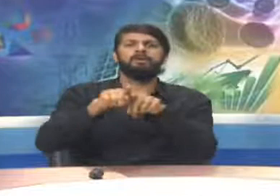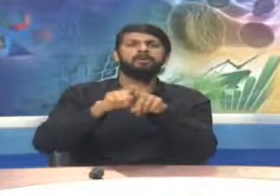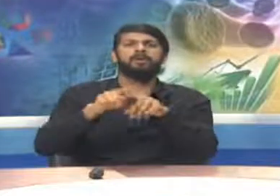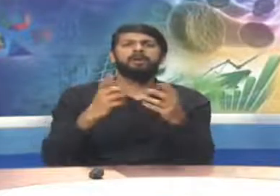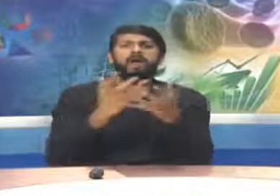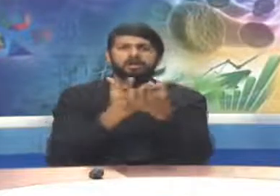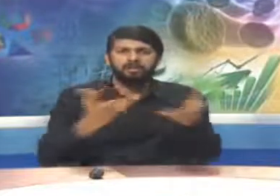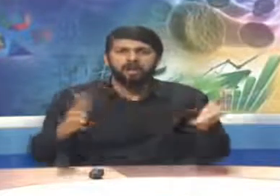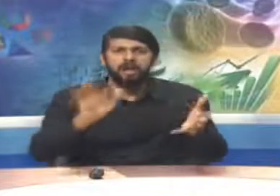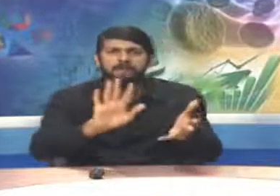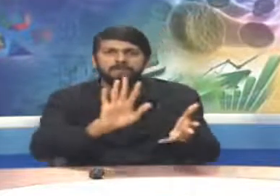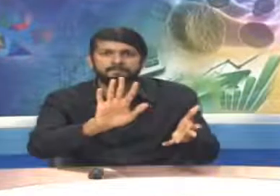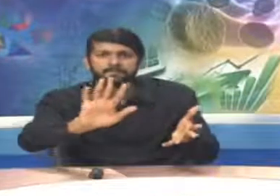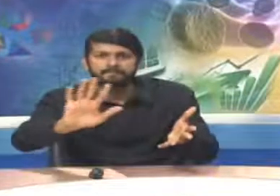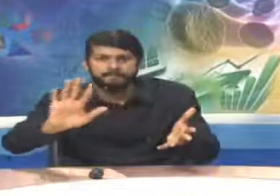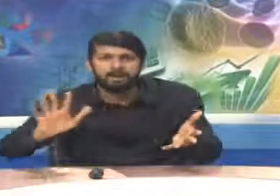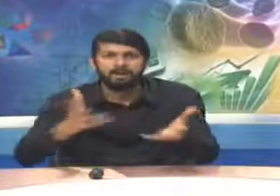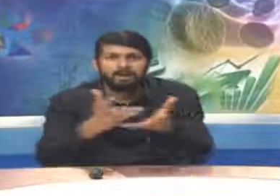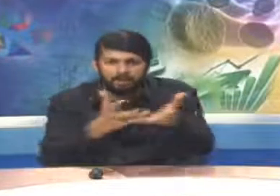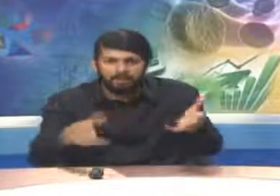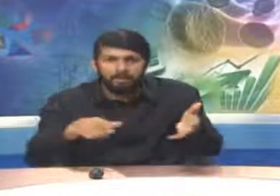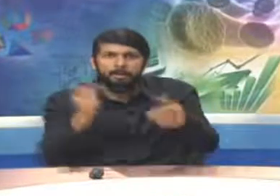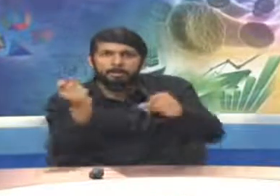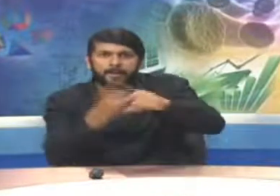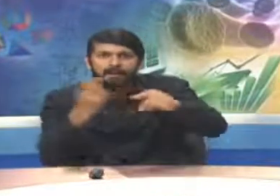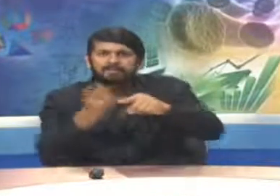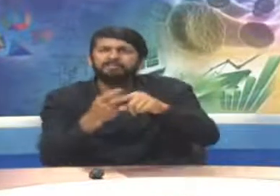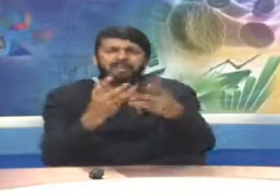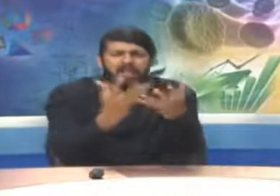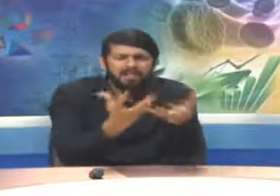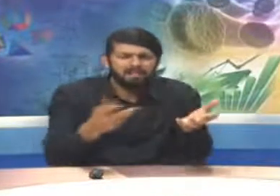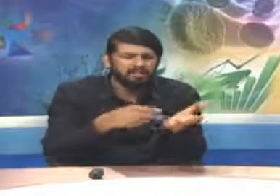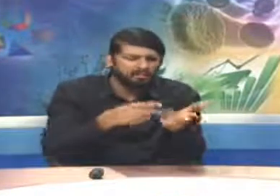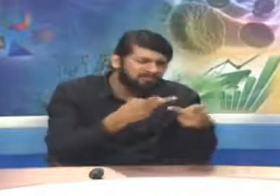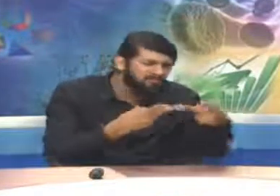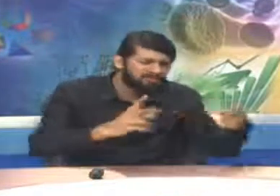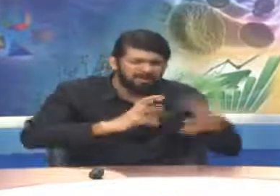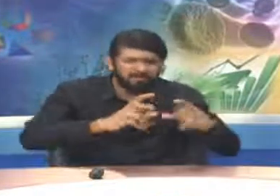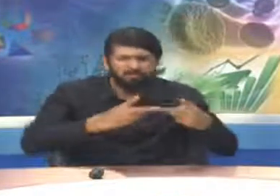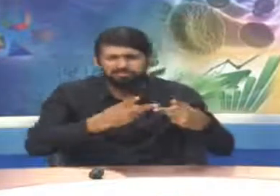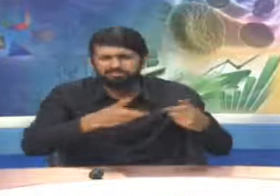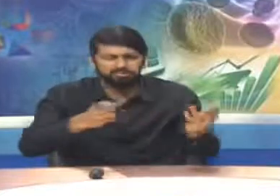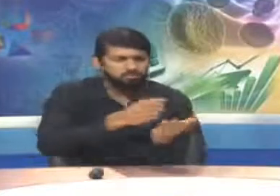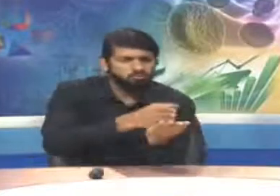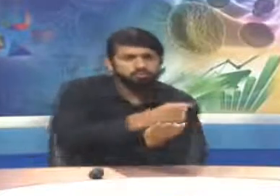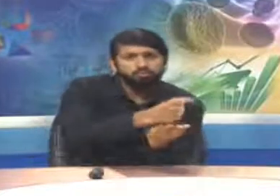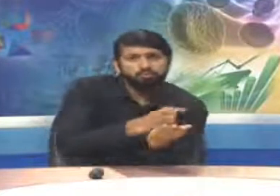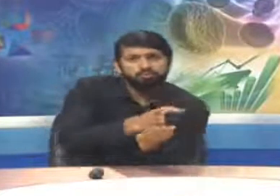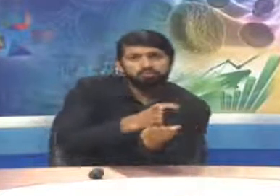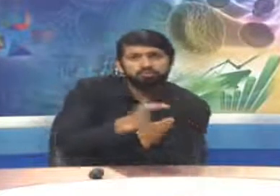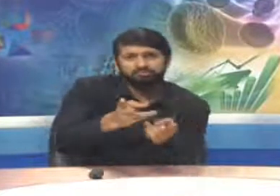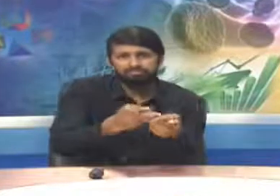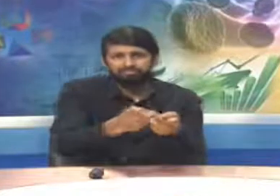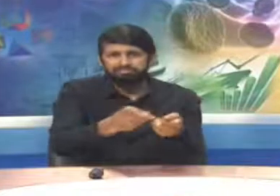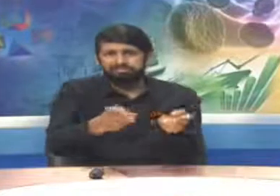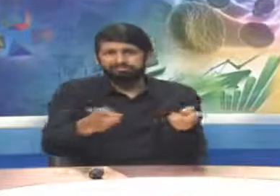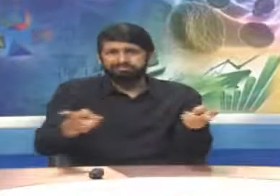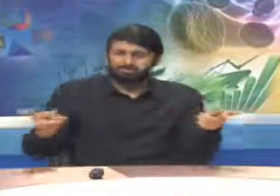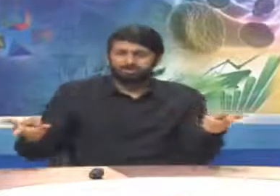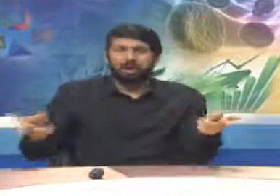to why and how social changes take place. The social changes